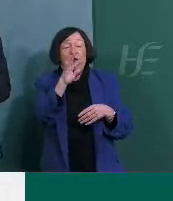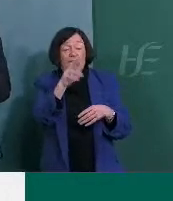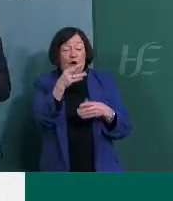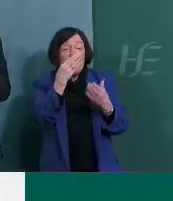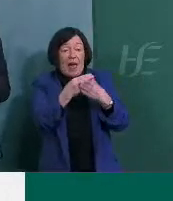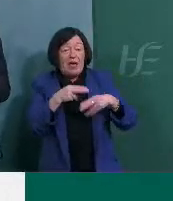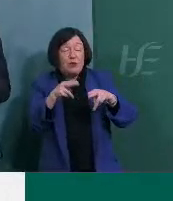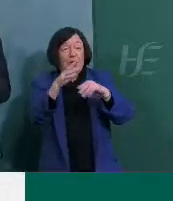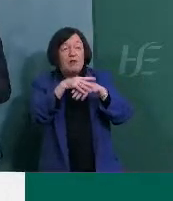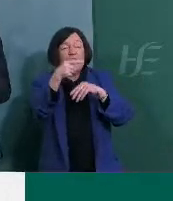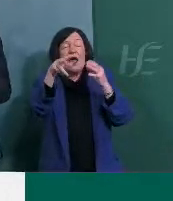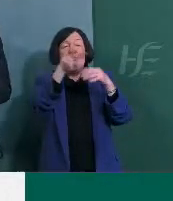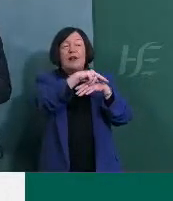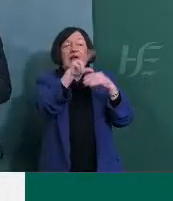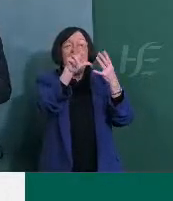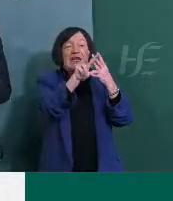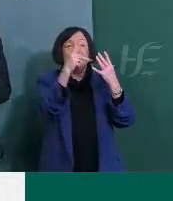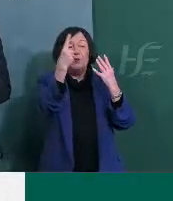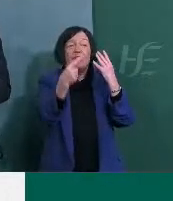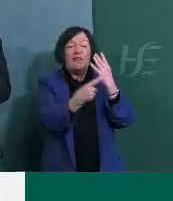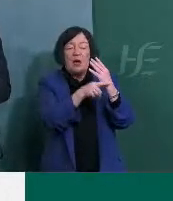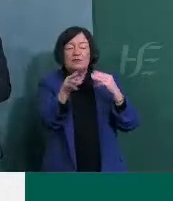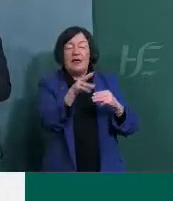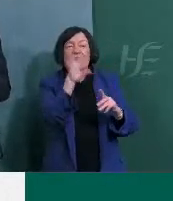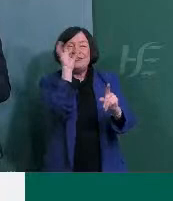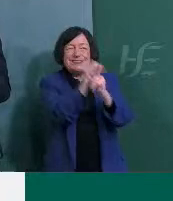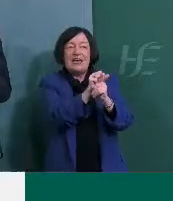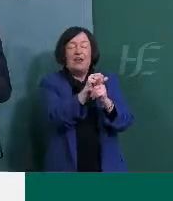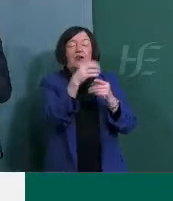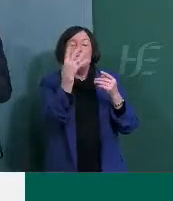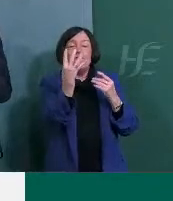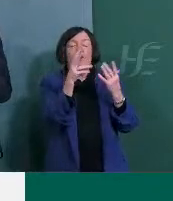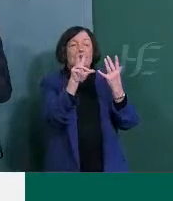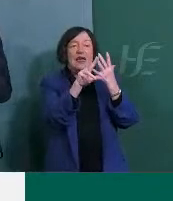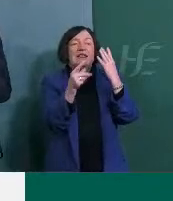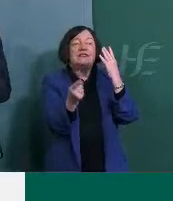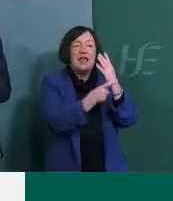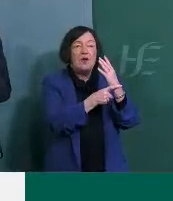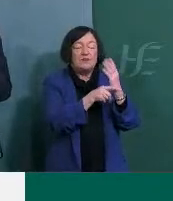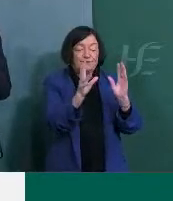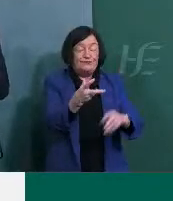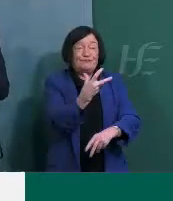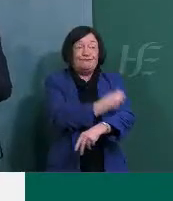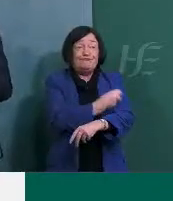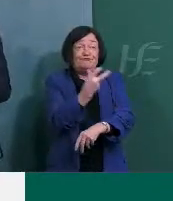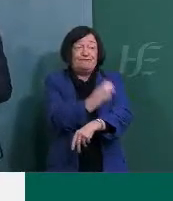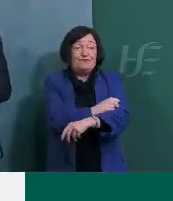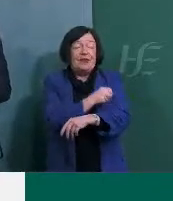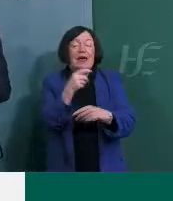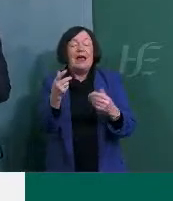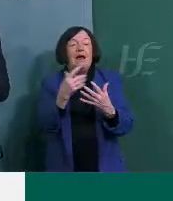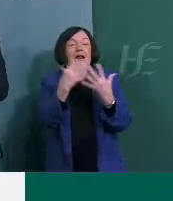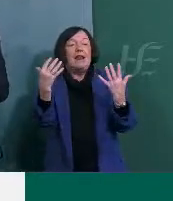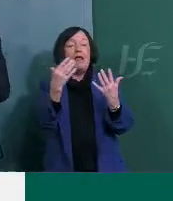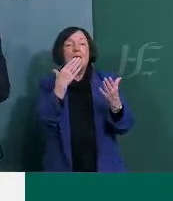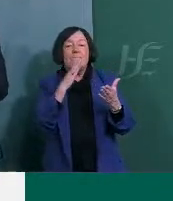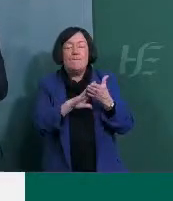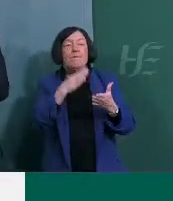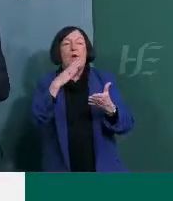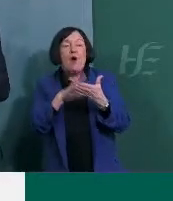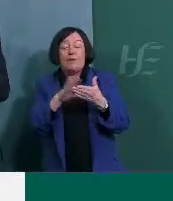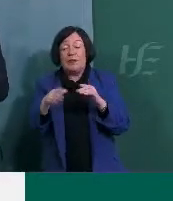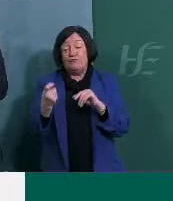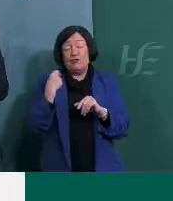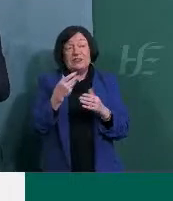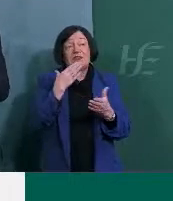in place, around 81,000 people already identified, 48,000 doses administered, and again, significant number of appointments. And the reason